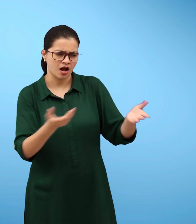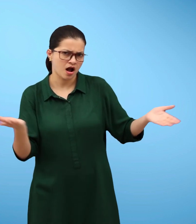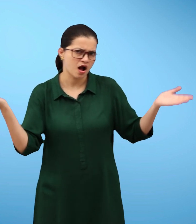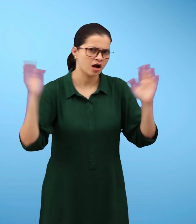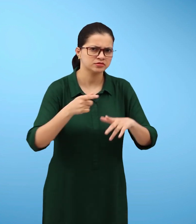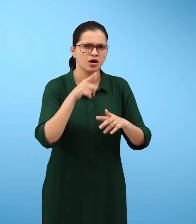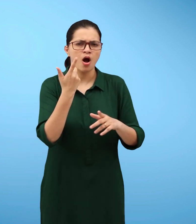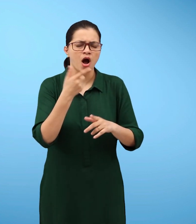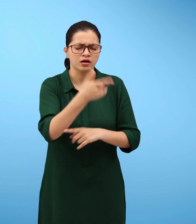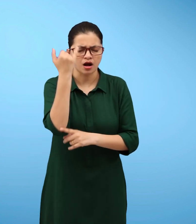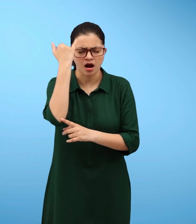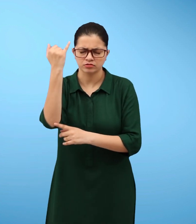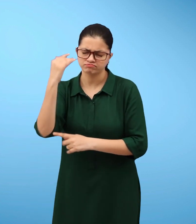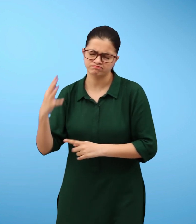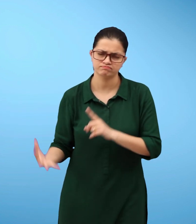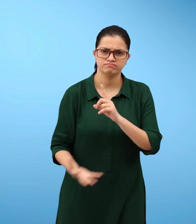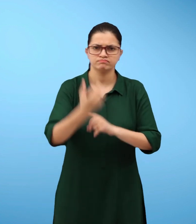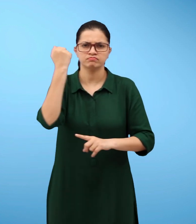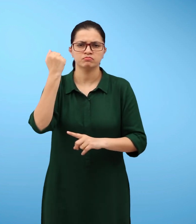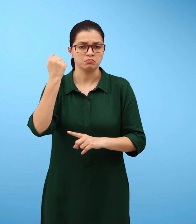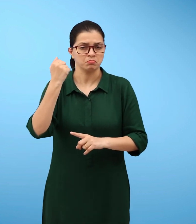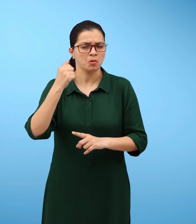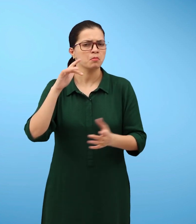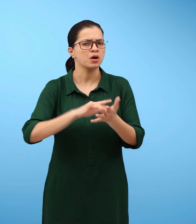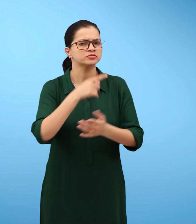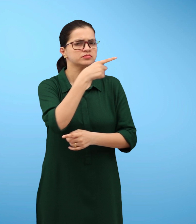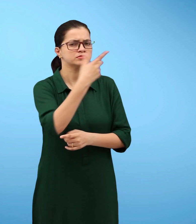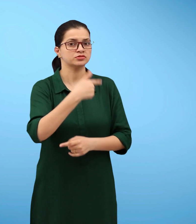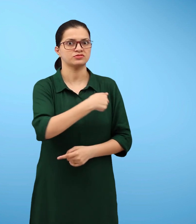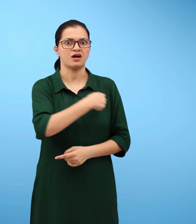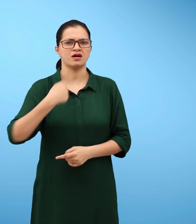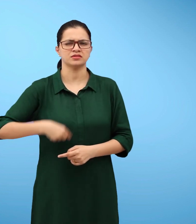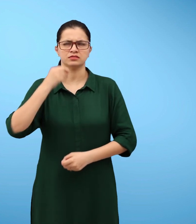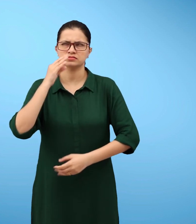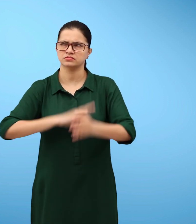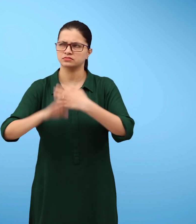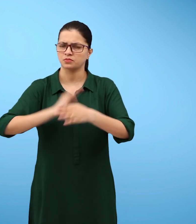Paper was invented in China about 1900 years ago.